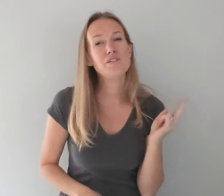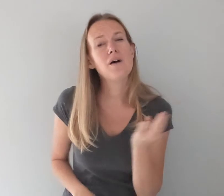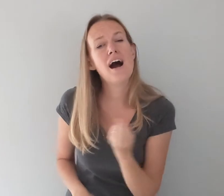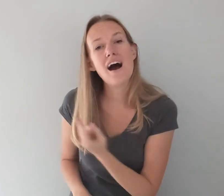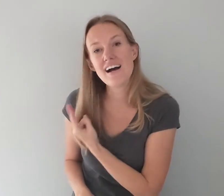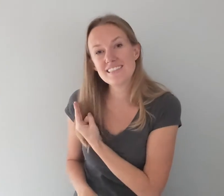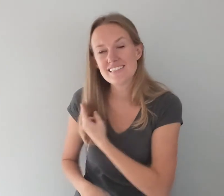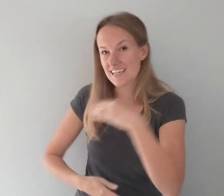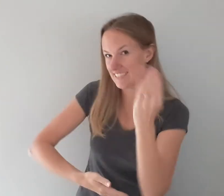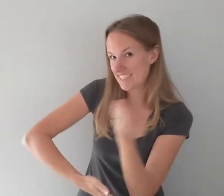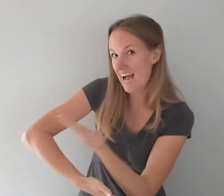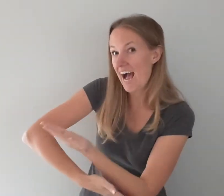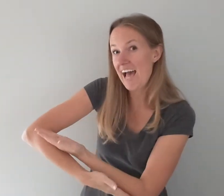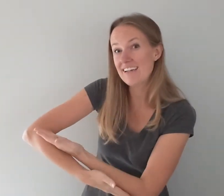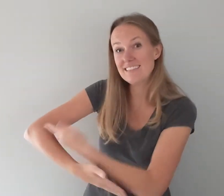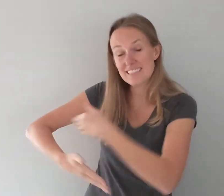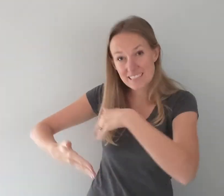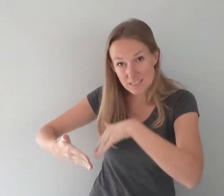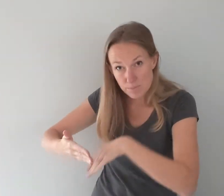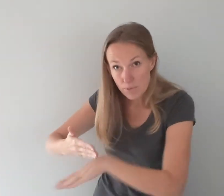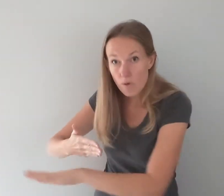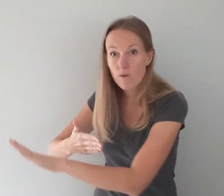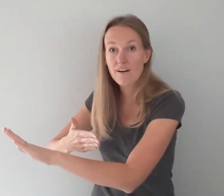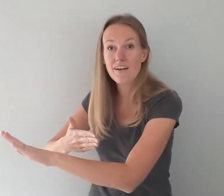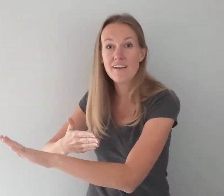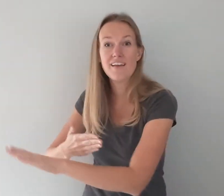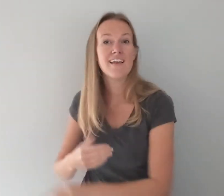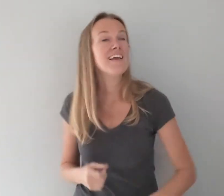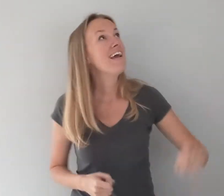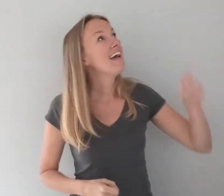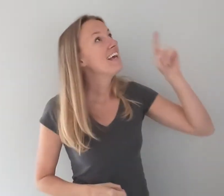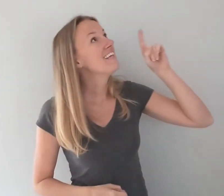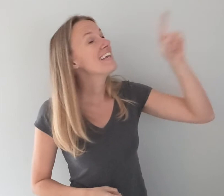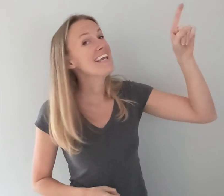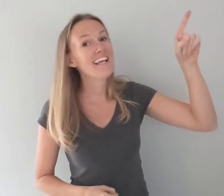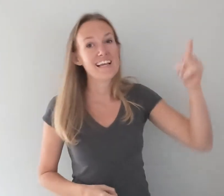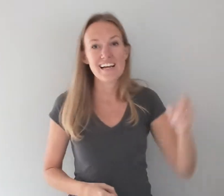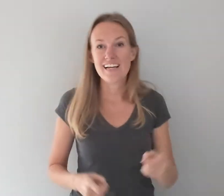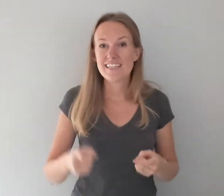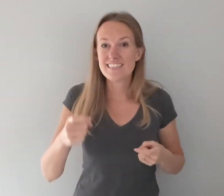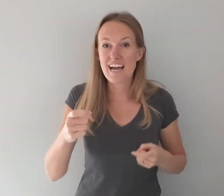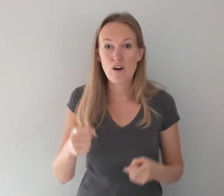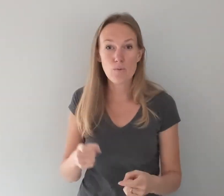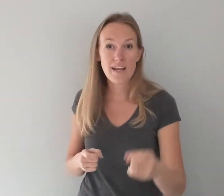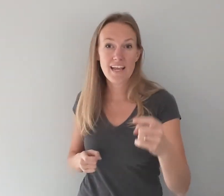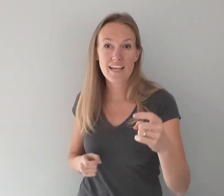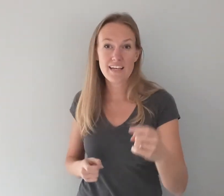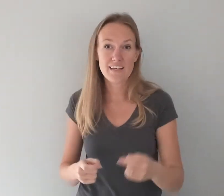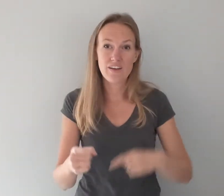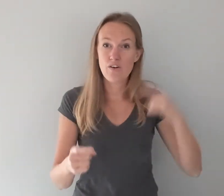Unto us a child is born, and he shall reign